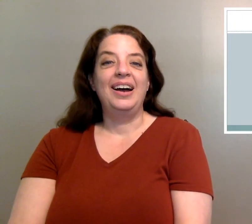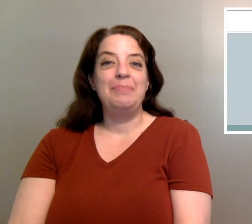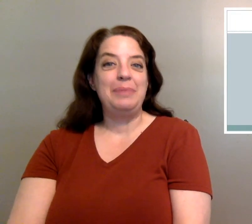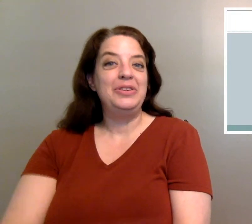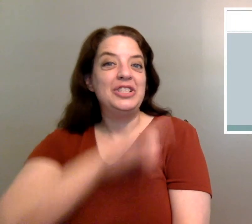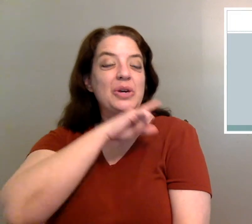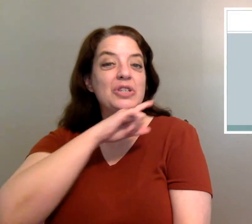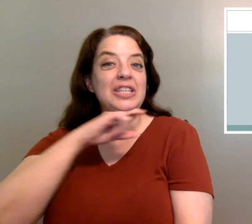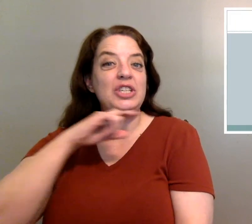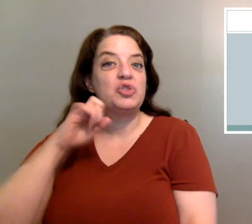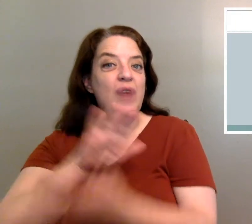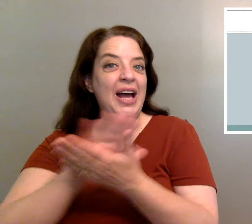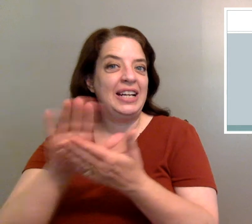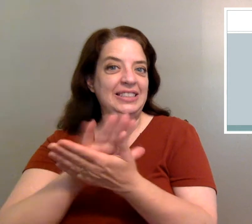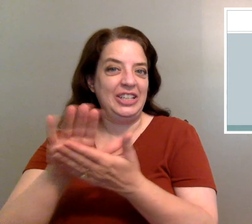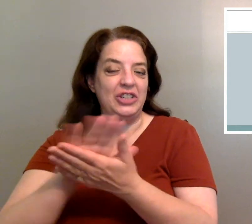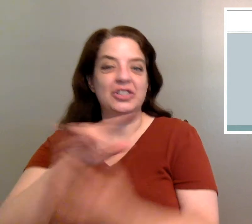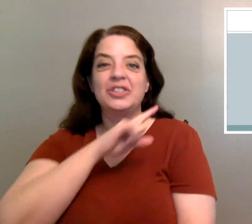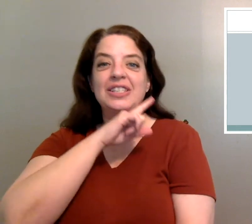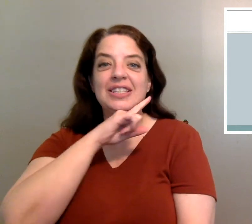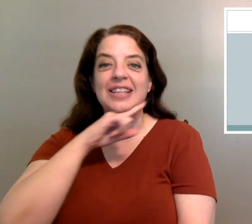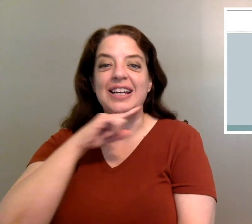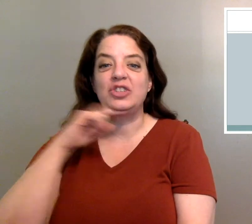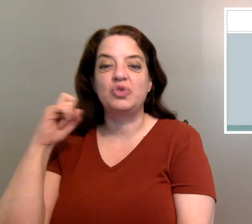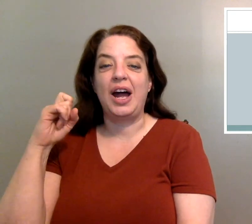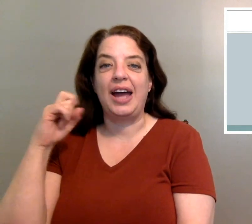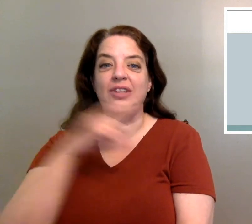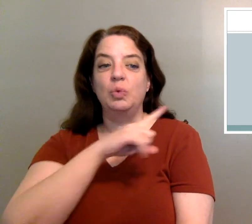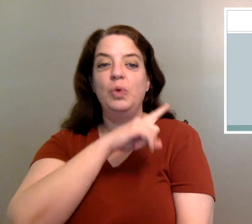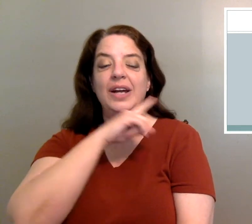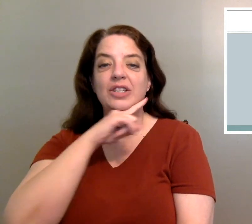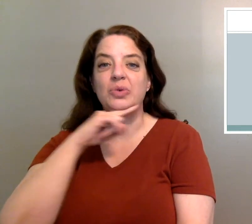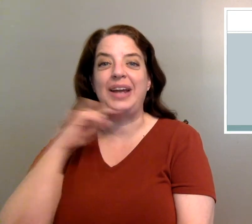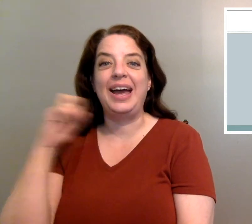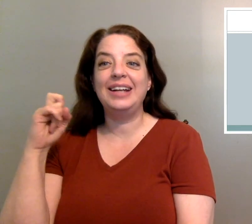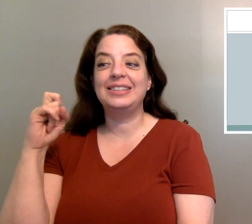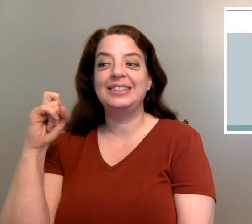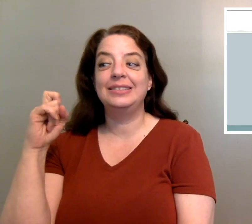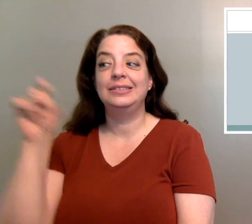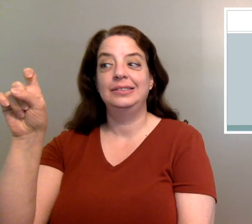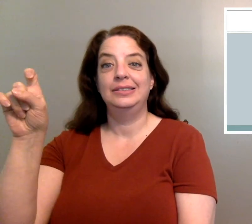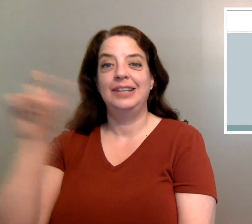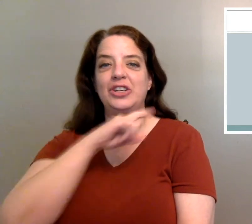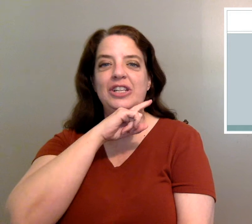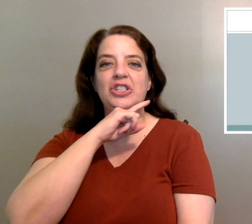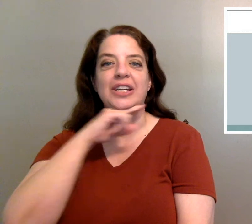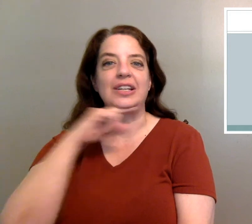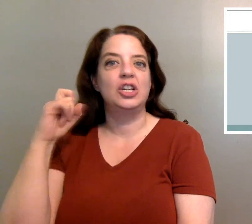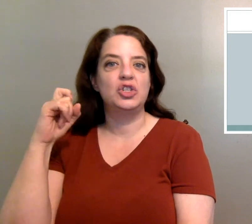Maybe you need to go to the dry cleaners. So this is the sign dry. It's a 1 to an X underneath your chin.